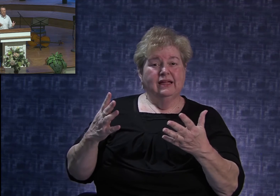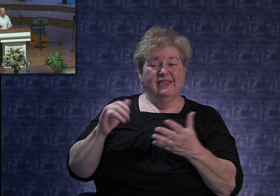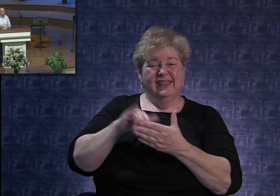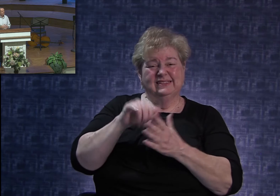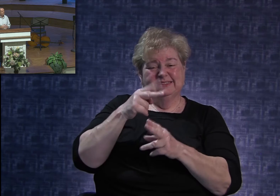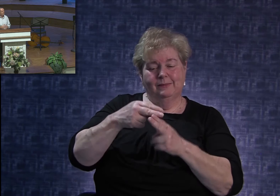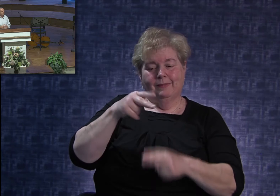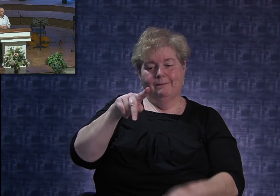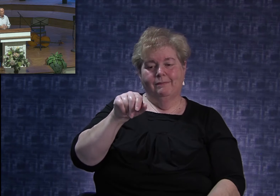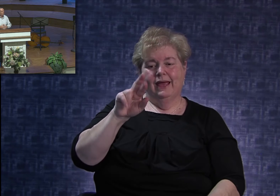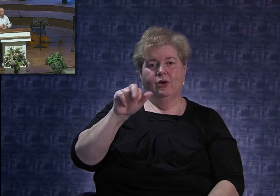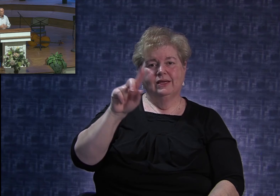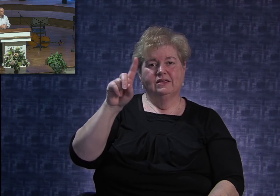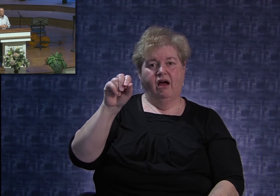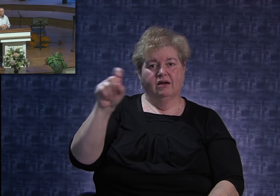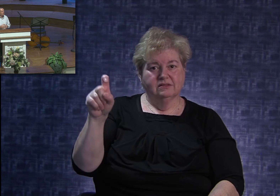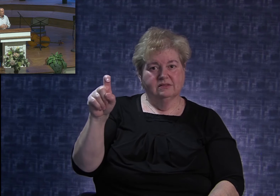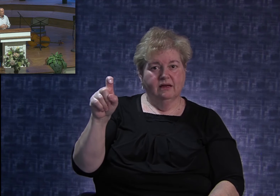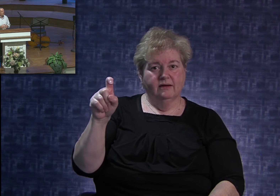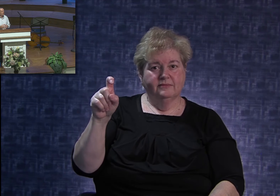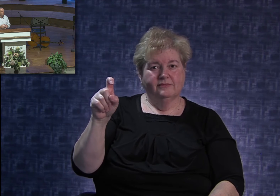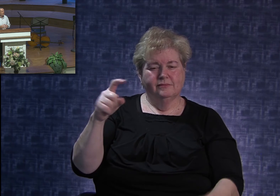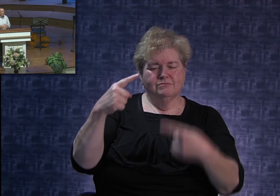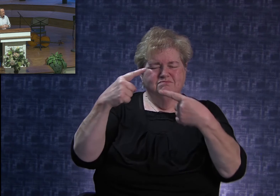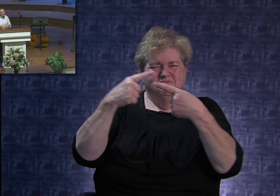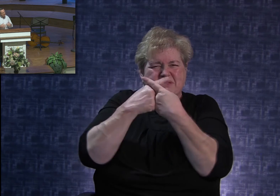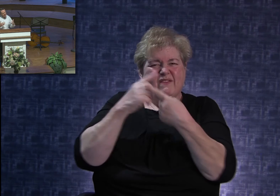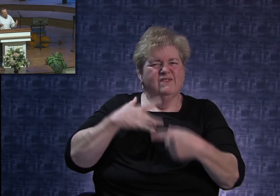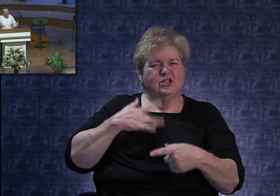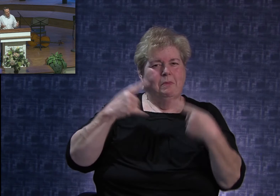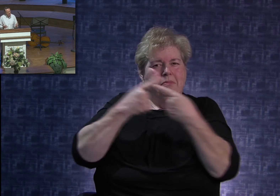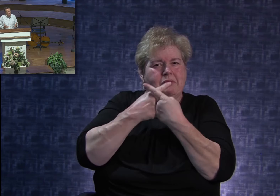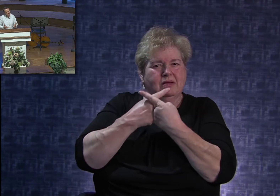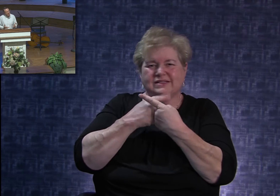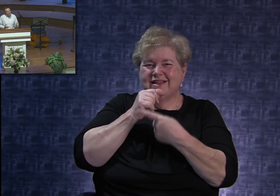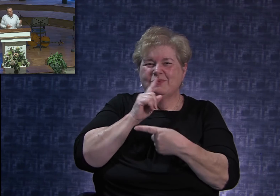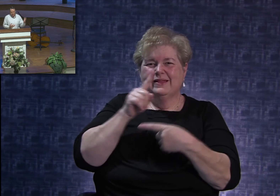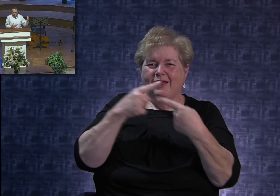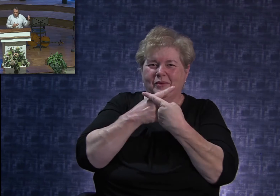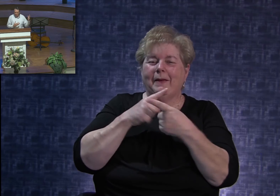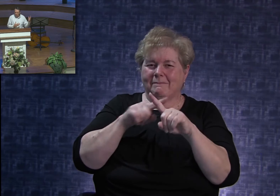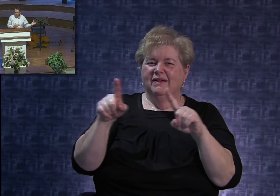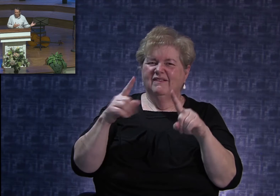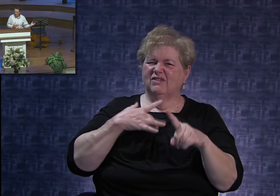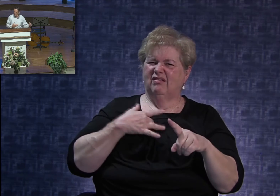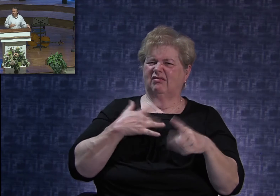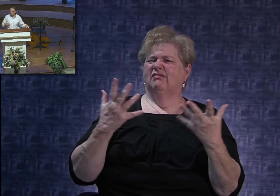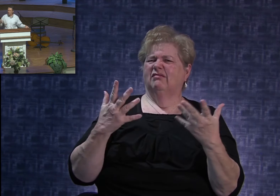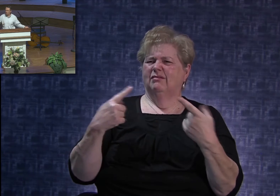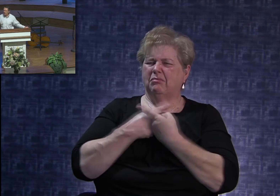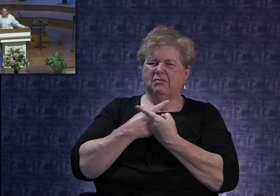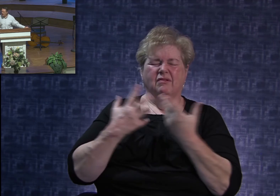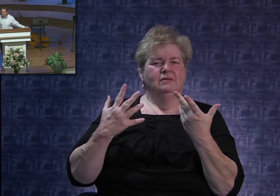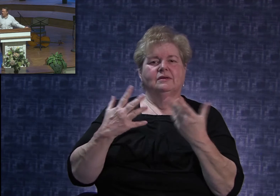paradox. Okay, that word should be on your sheet. It is a paradox because verse 12 and